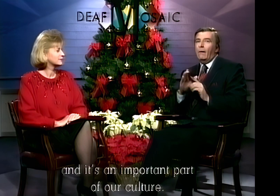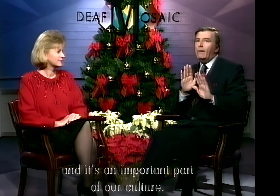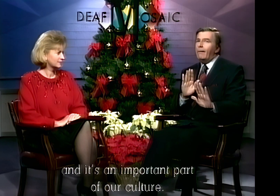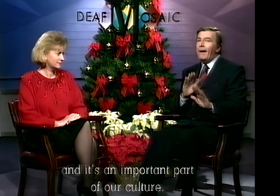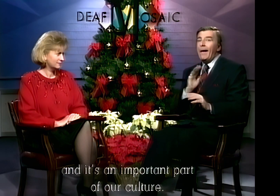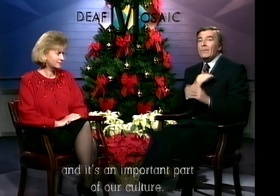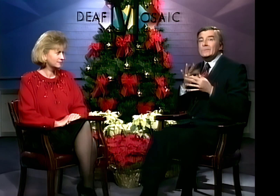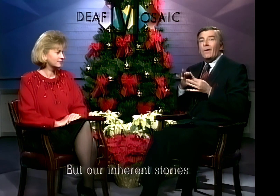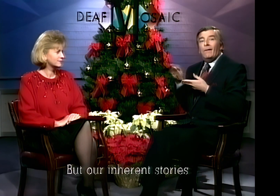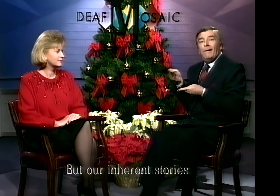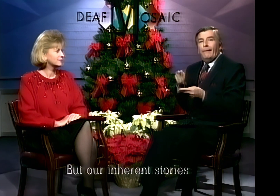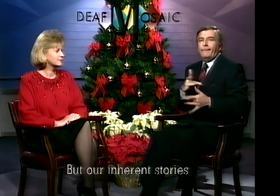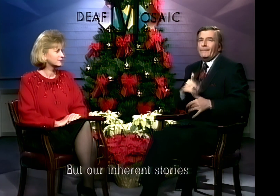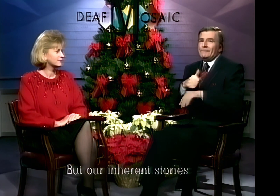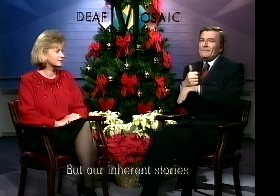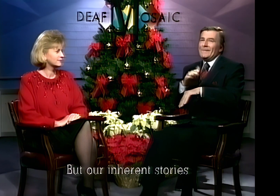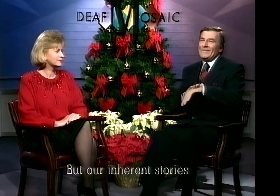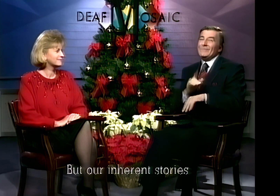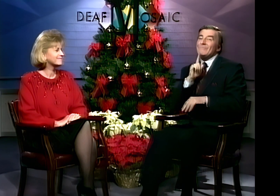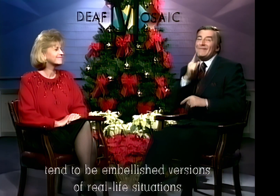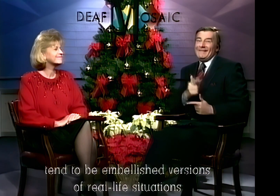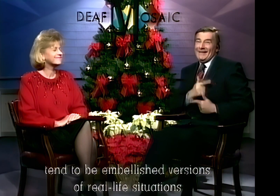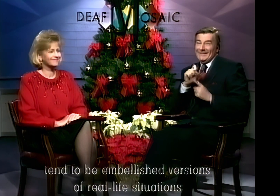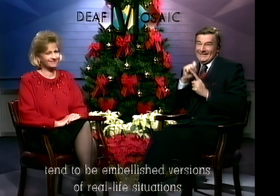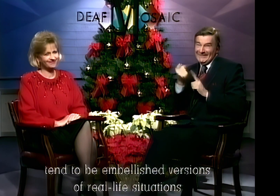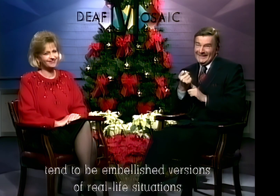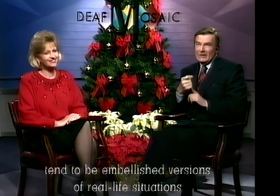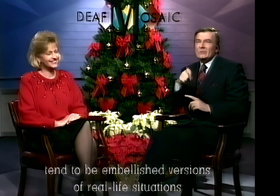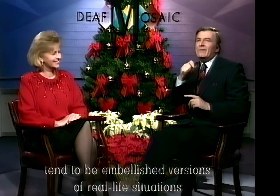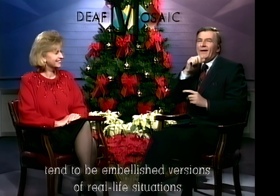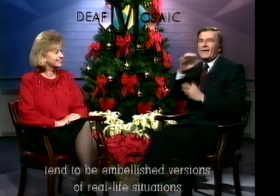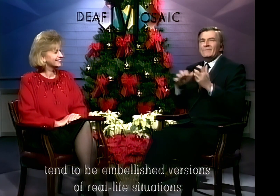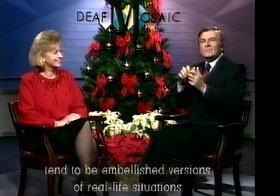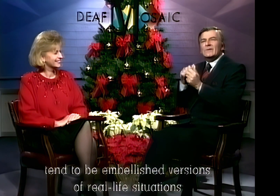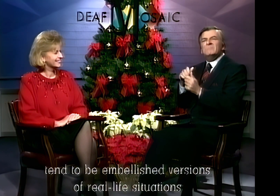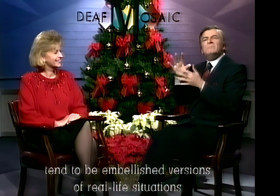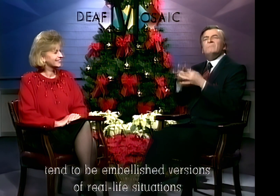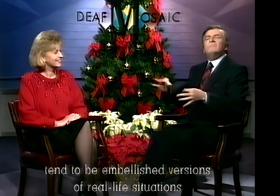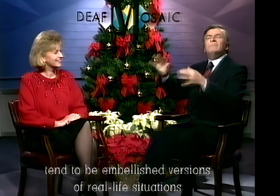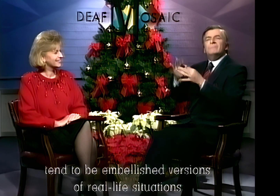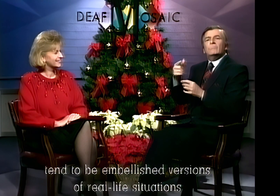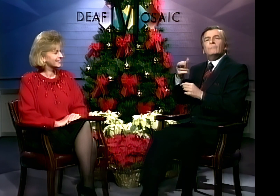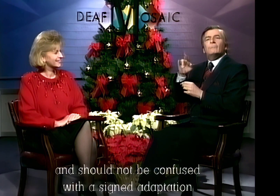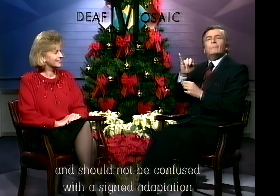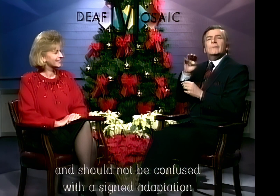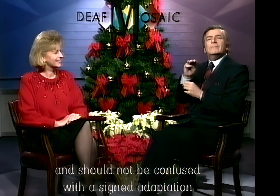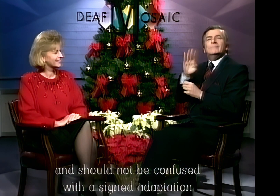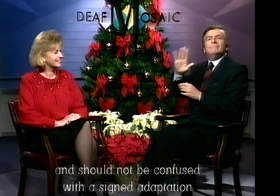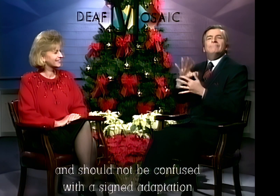But our inherent stories tend to be embellished versions of real-life situations and should not be confused with a signed adaptation